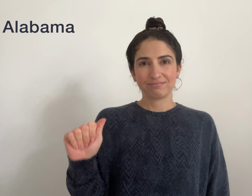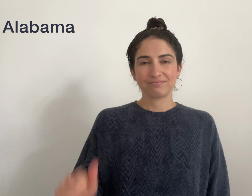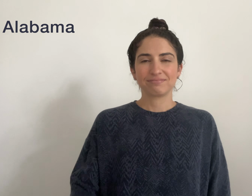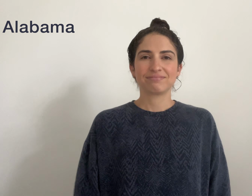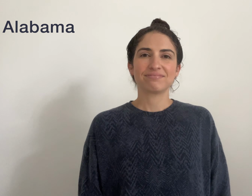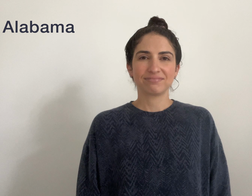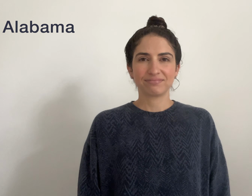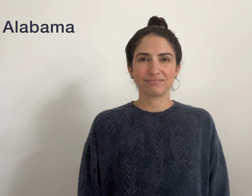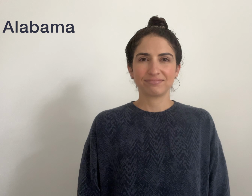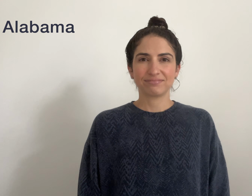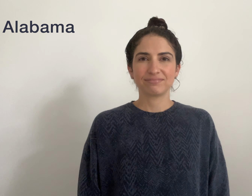Alabama,